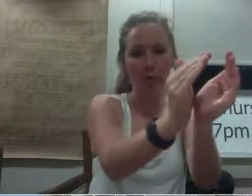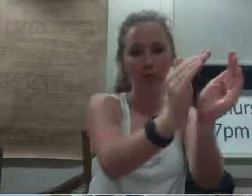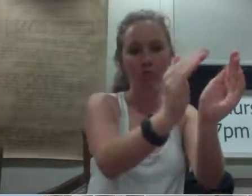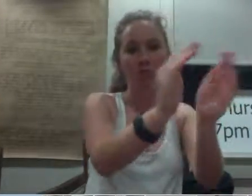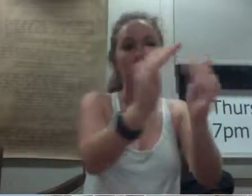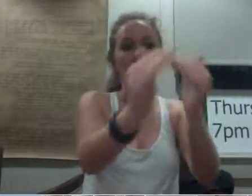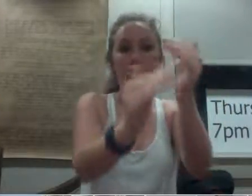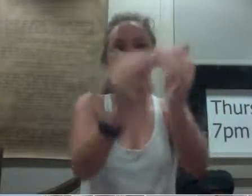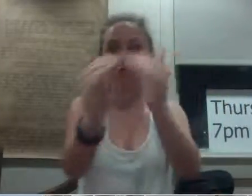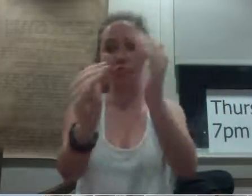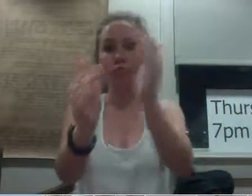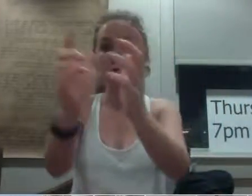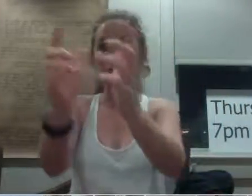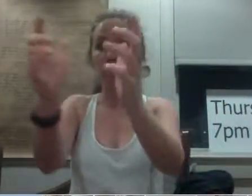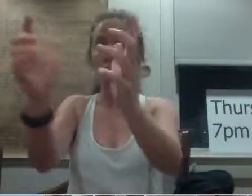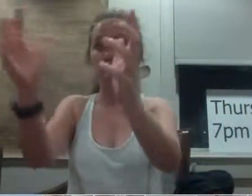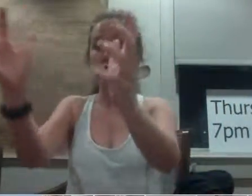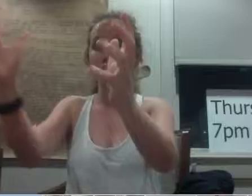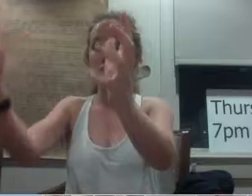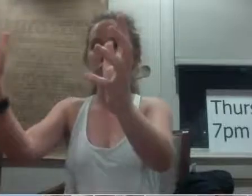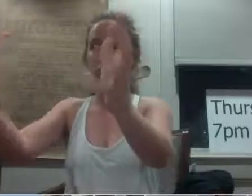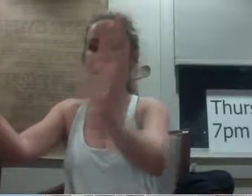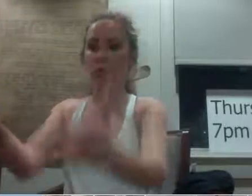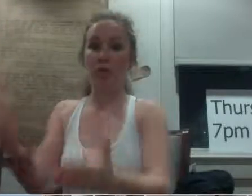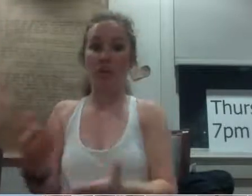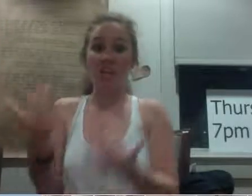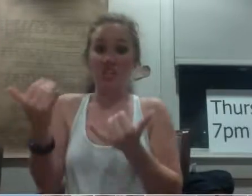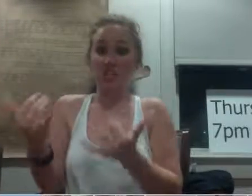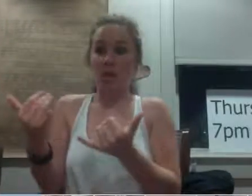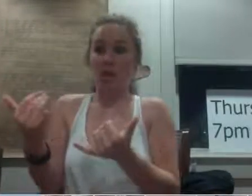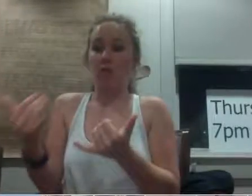start with smaller companies, and as they improve, they get larger and larger and larger.